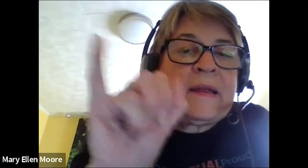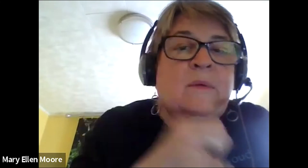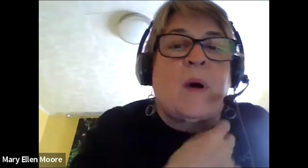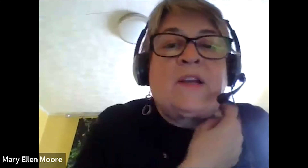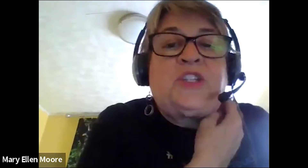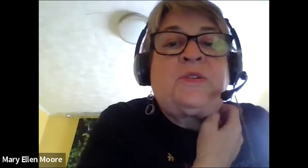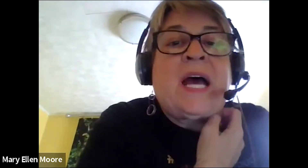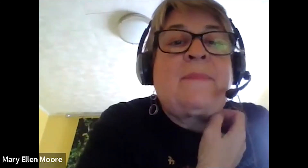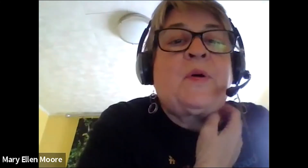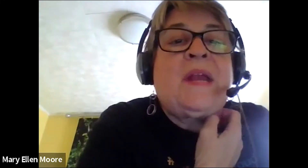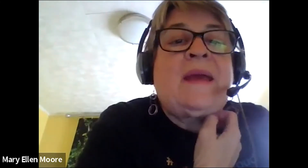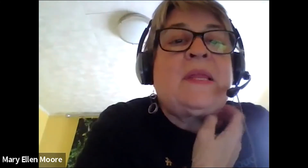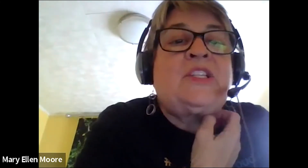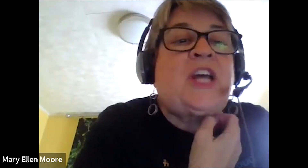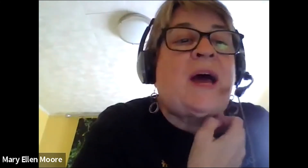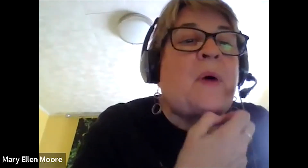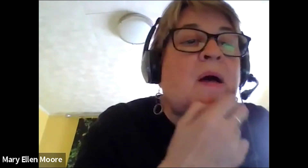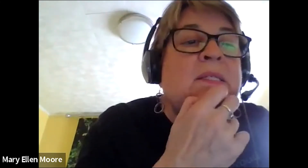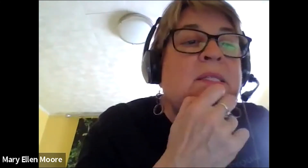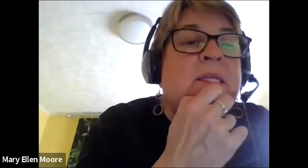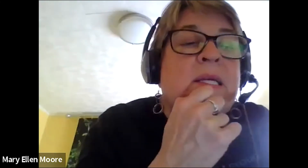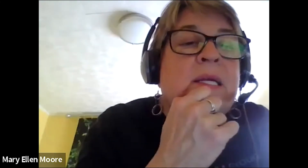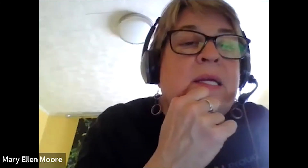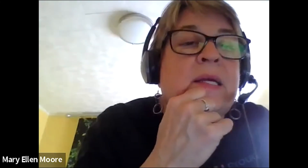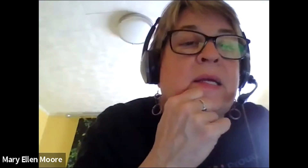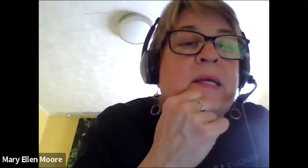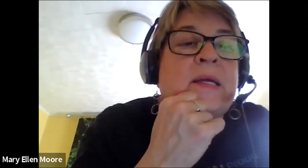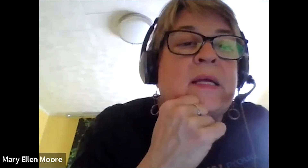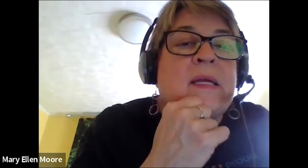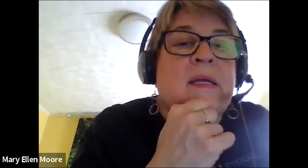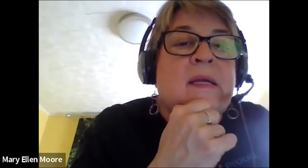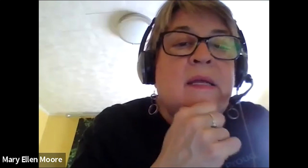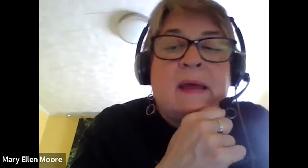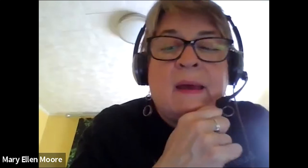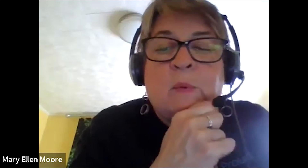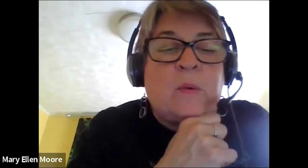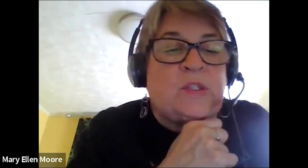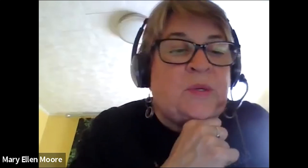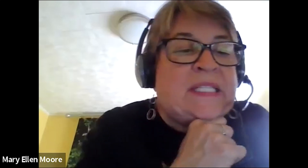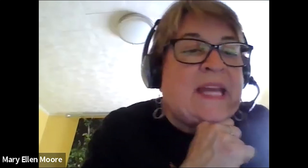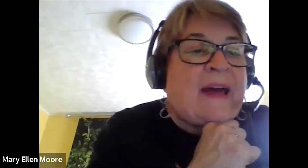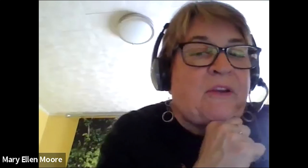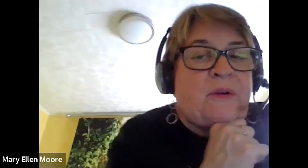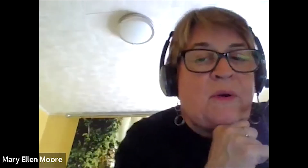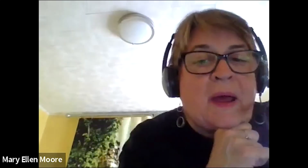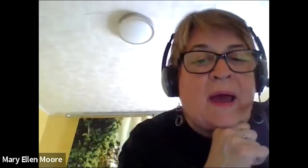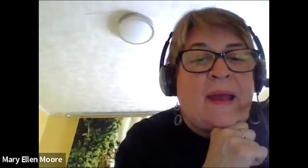Why don't you type her name in the chat box? And we will do it together, okay?